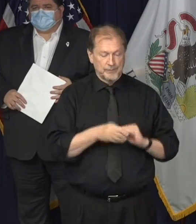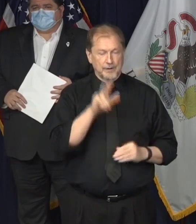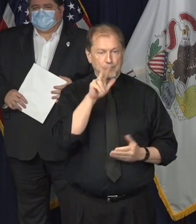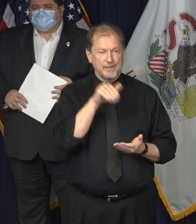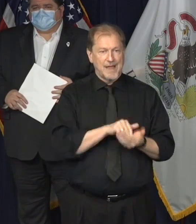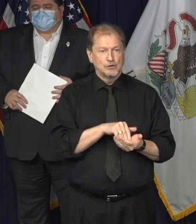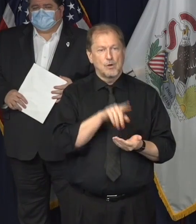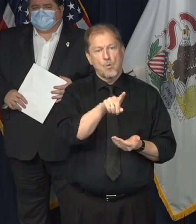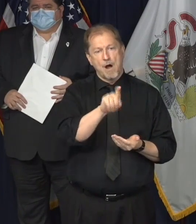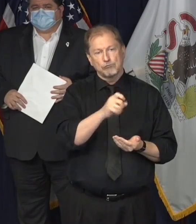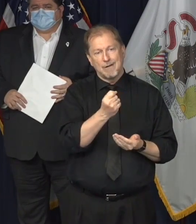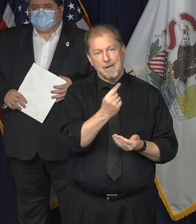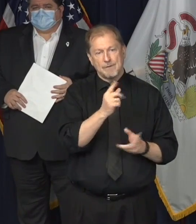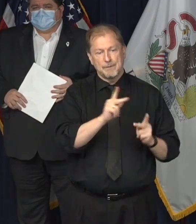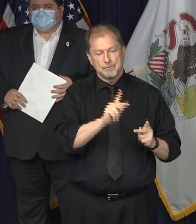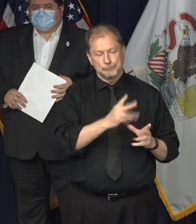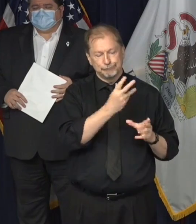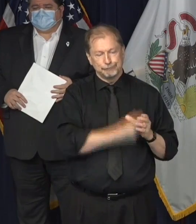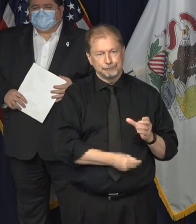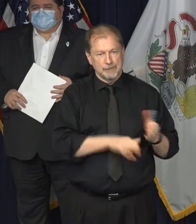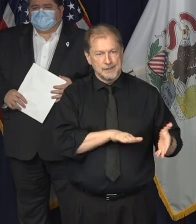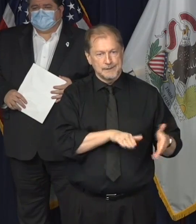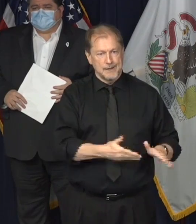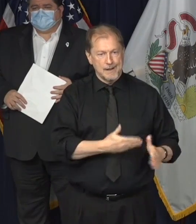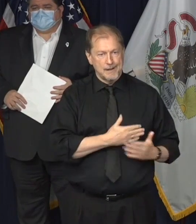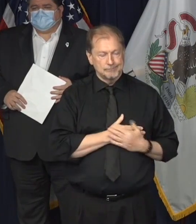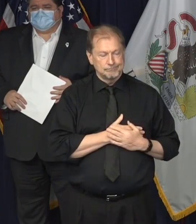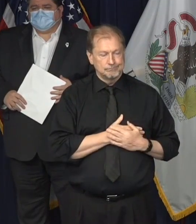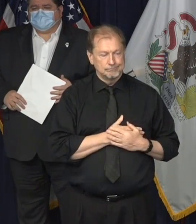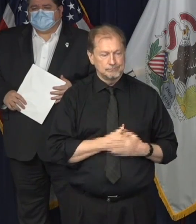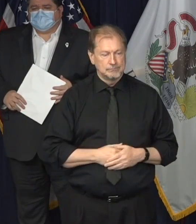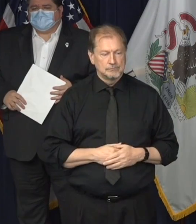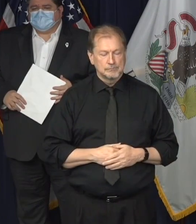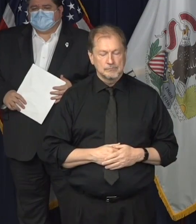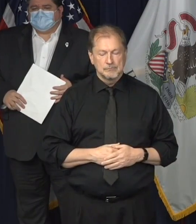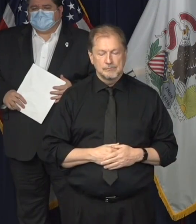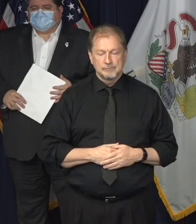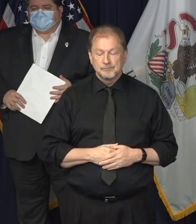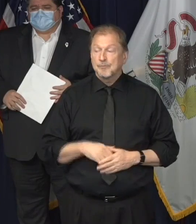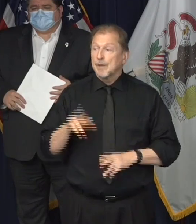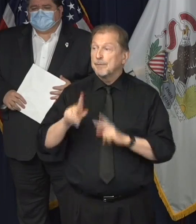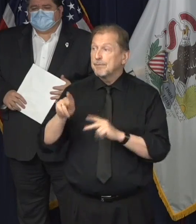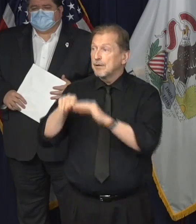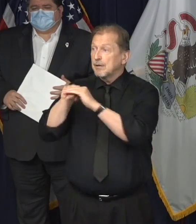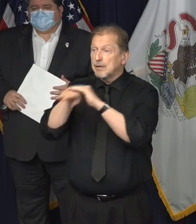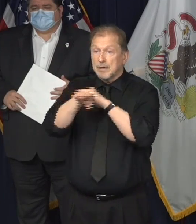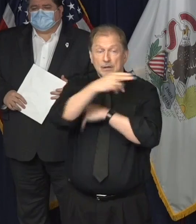3,111 fatalities. Regarding inpatient admissions related to COVID,